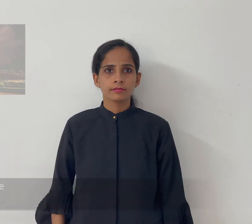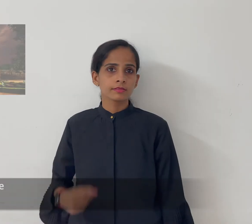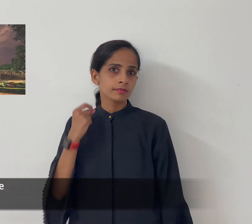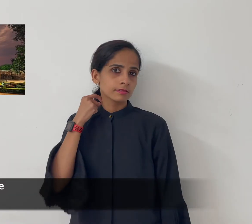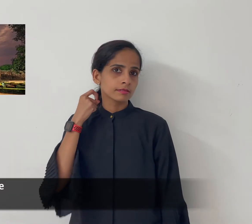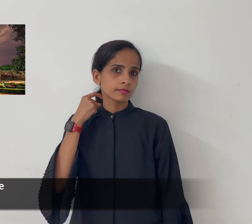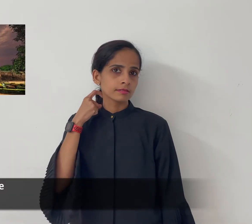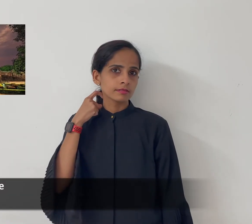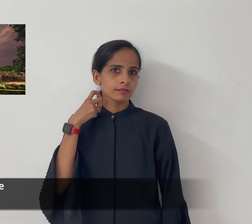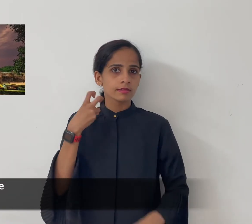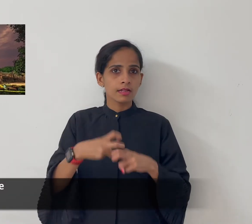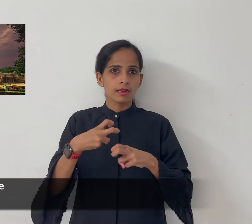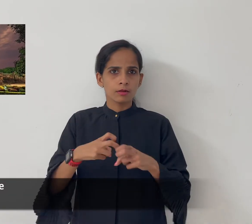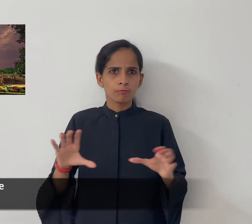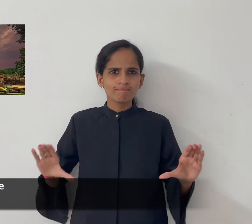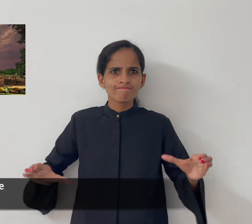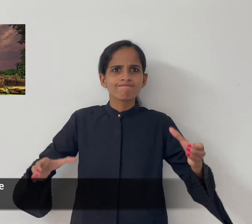kranarg sun temple